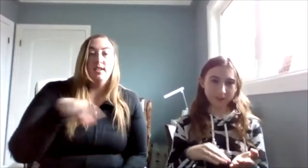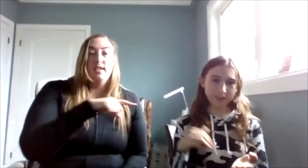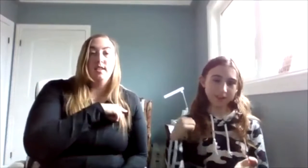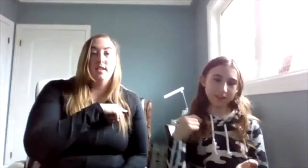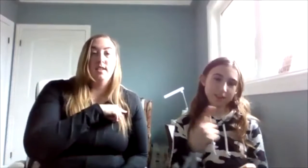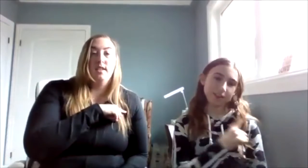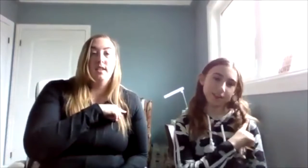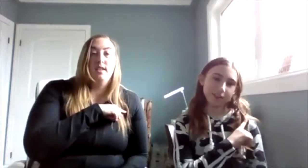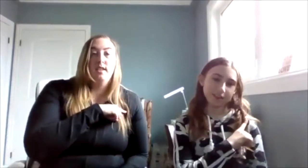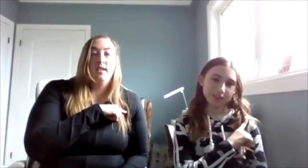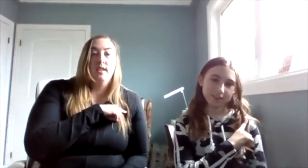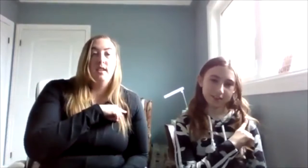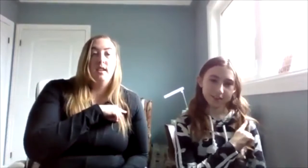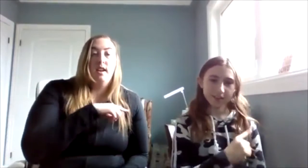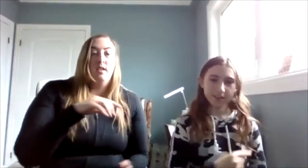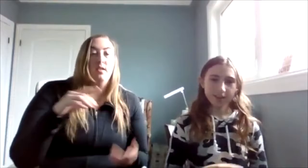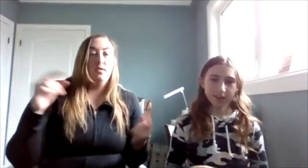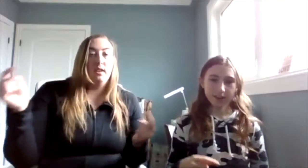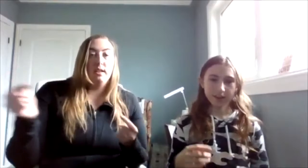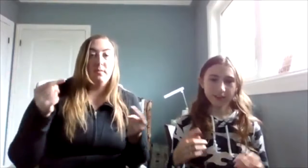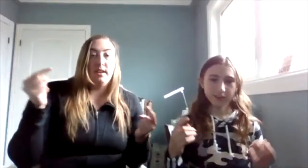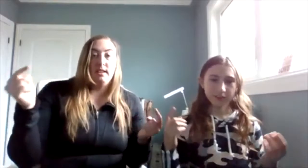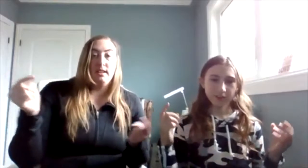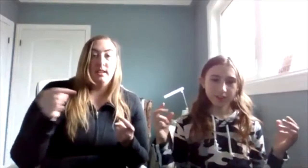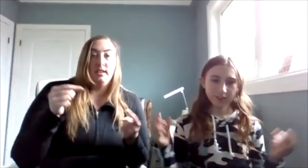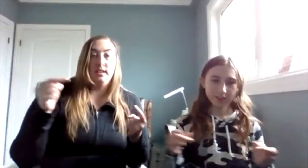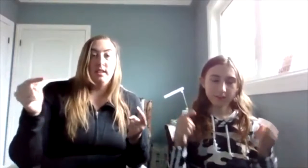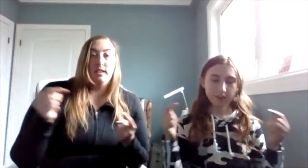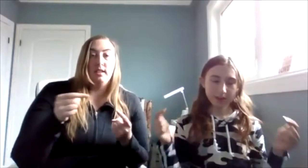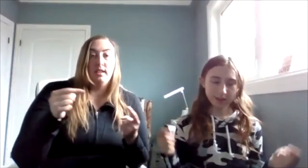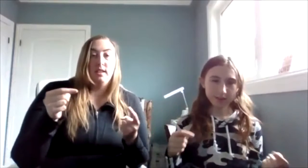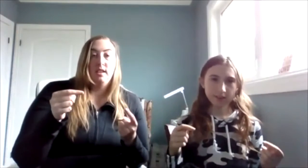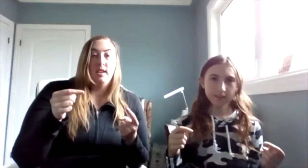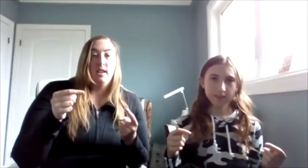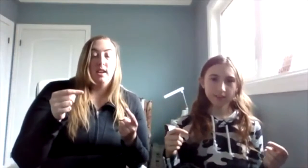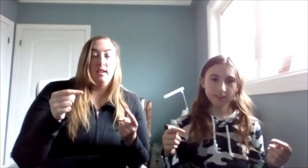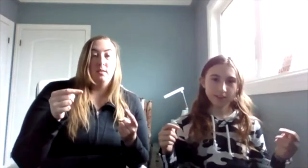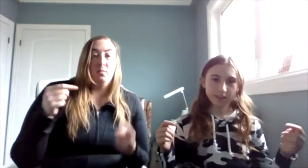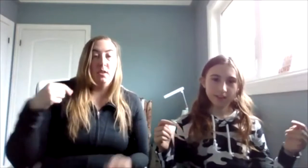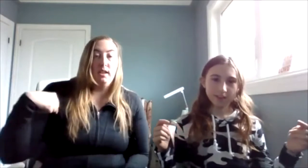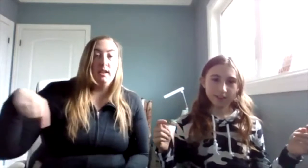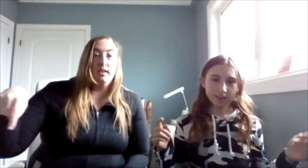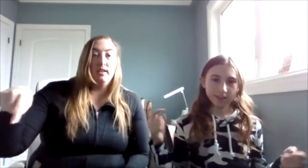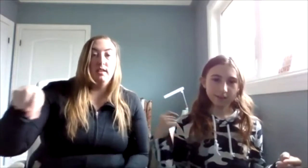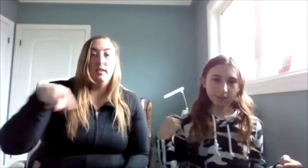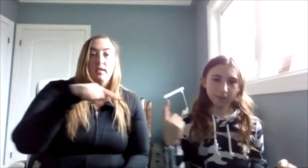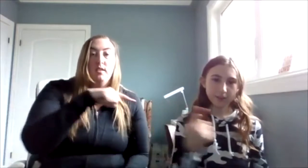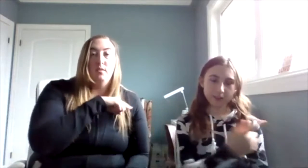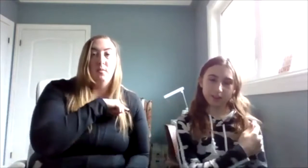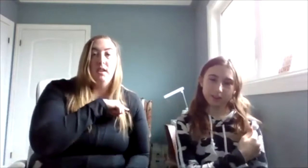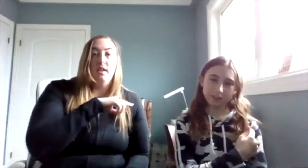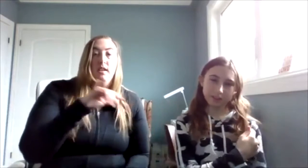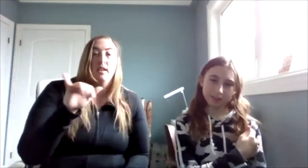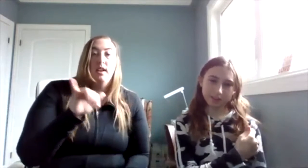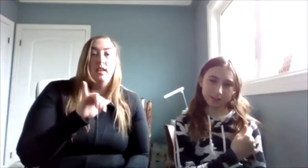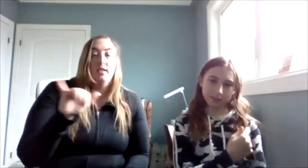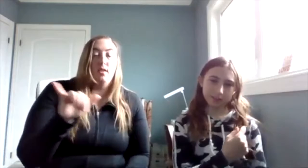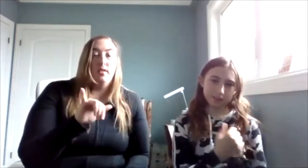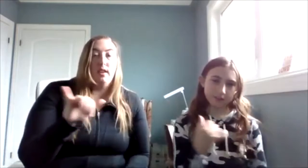us our trespasses as we. And then, sorry, I forgot